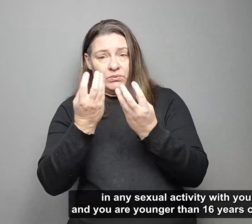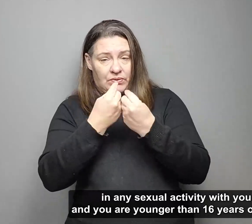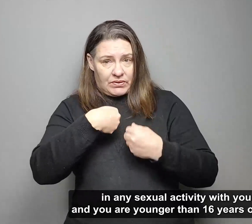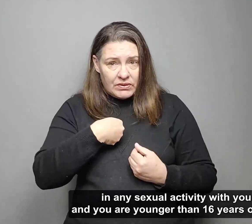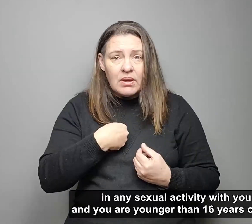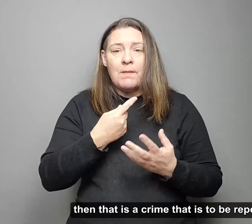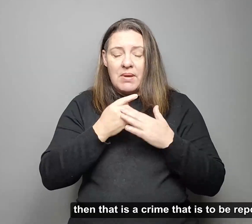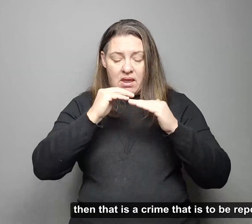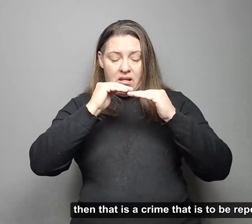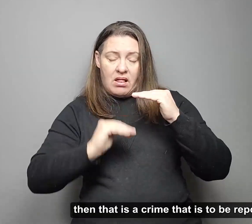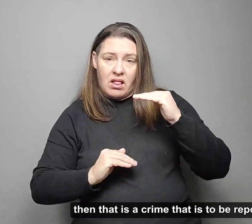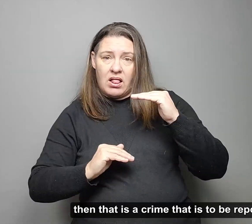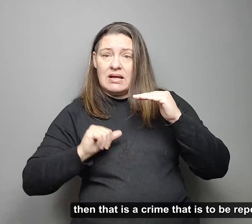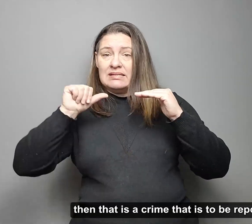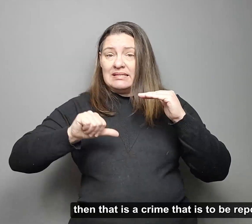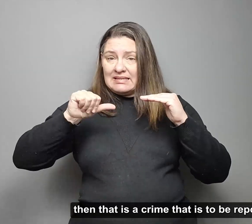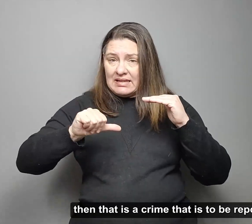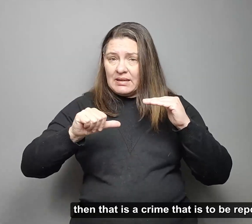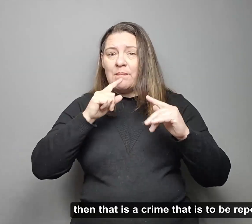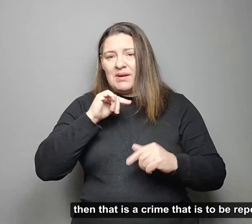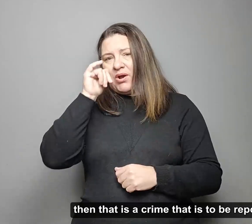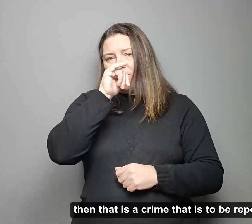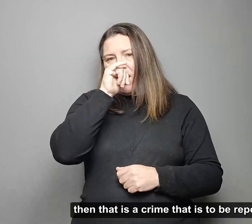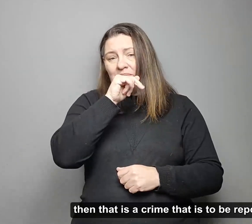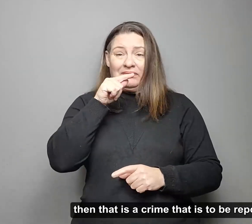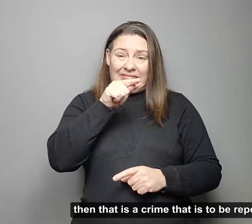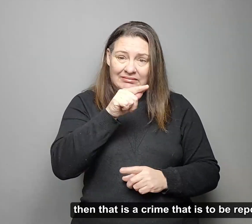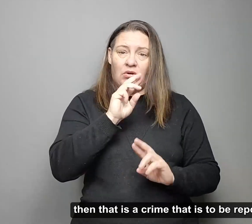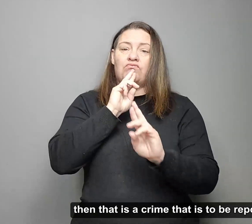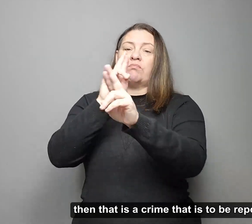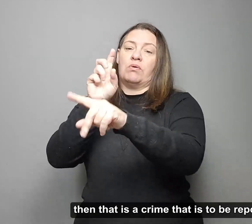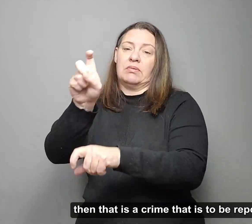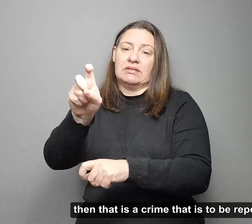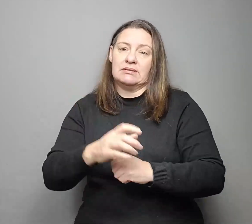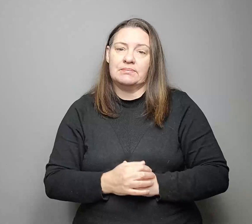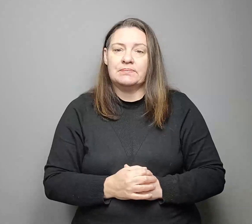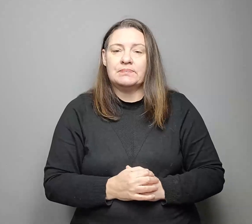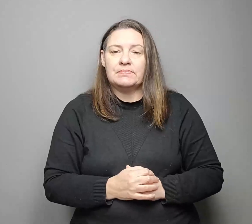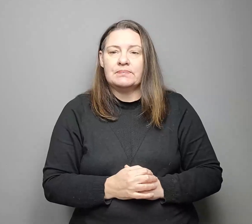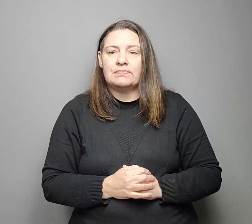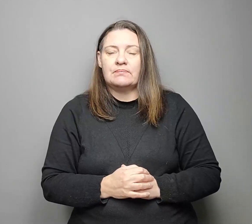than 16 years of age, then that is a crime that is to be reported.